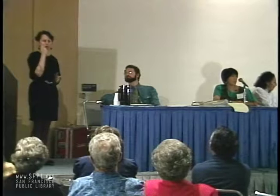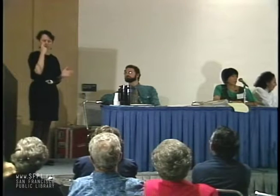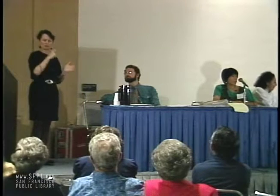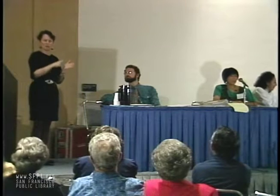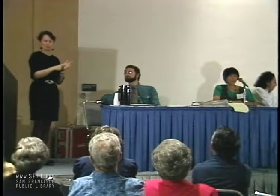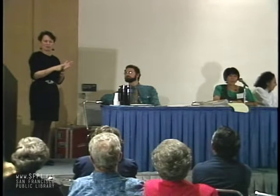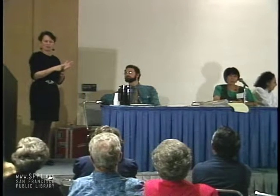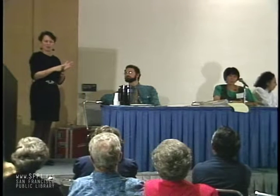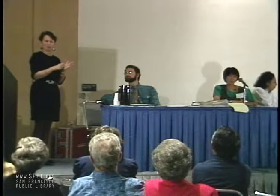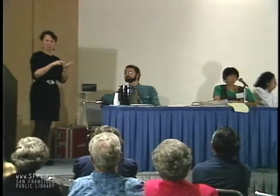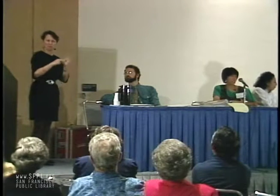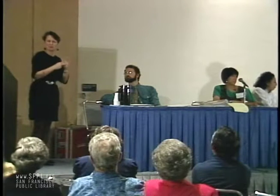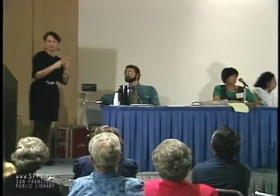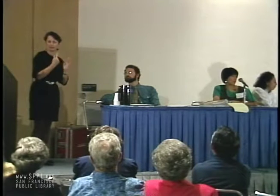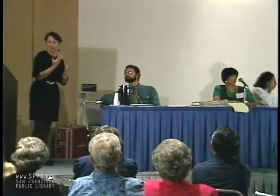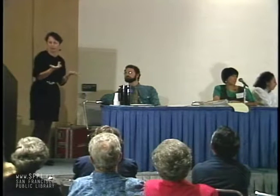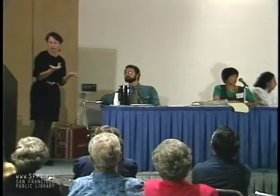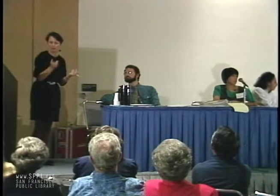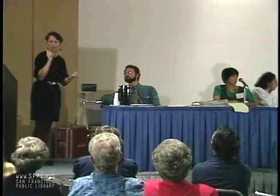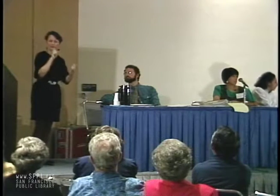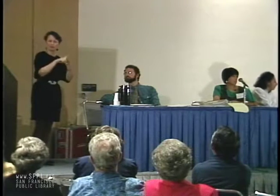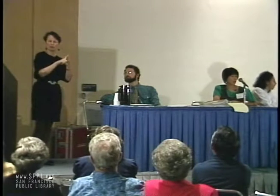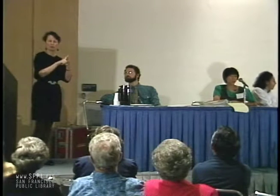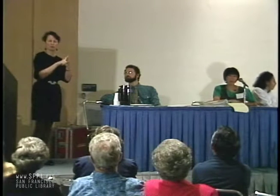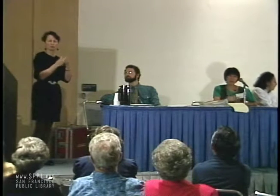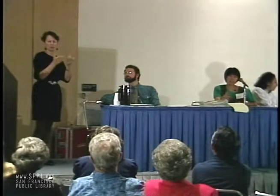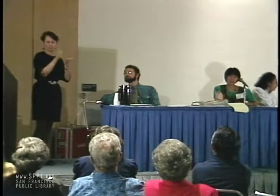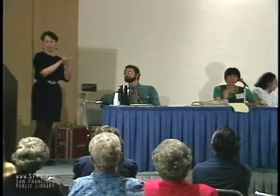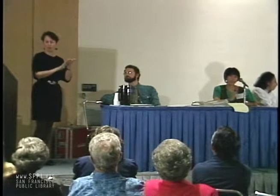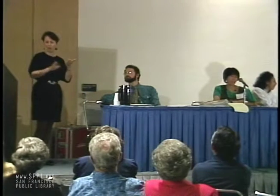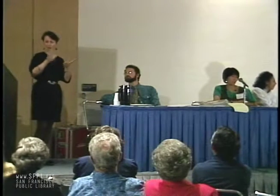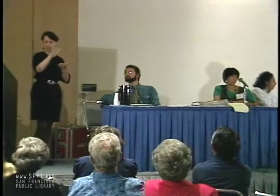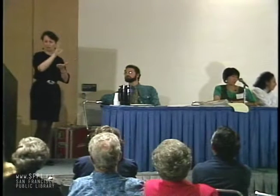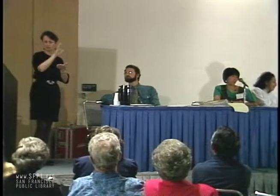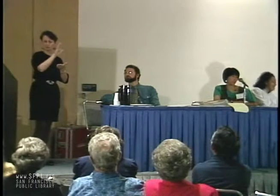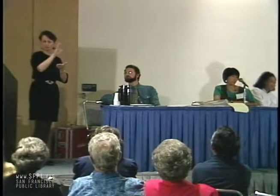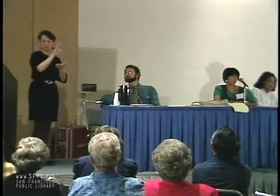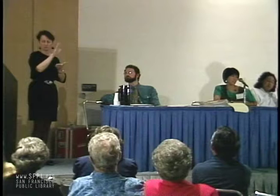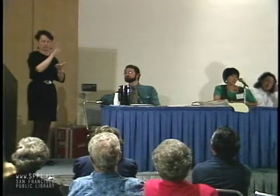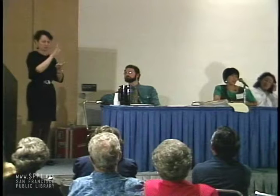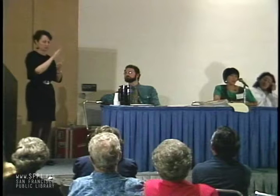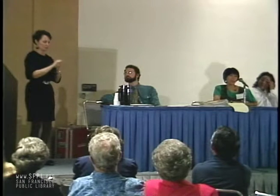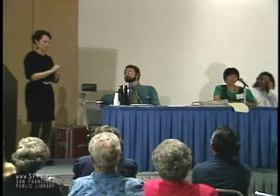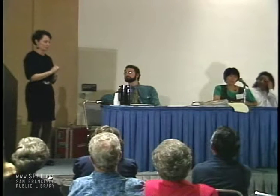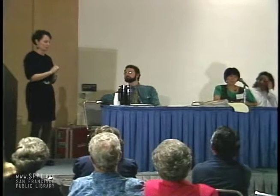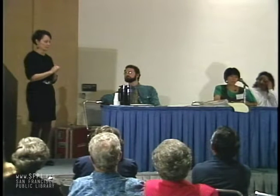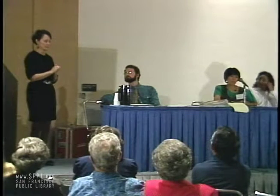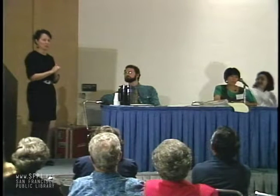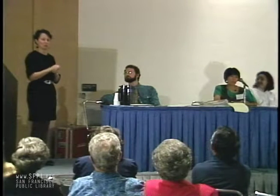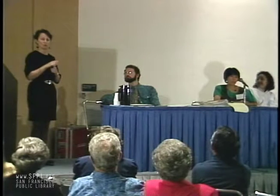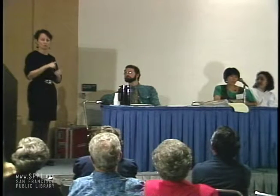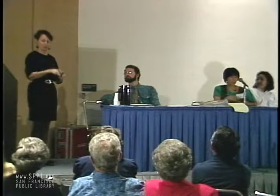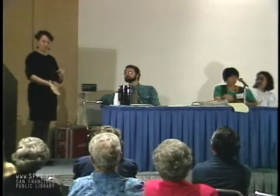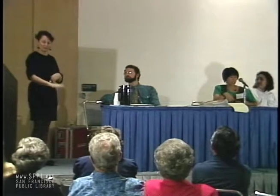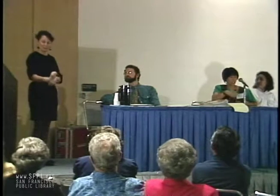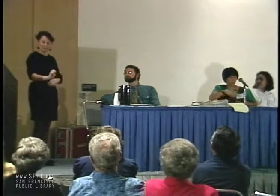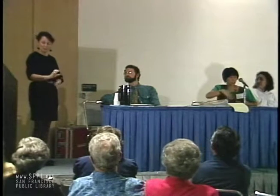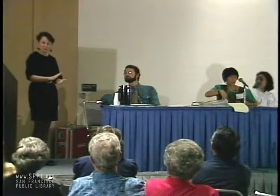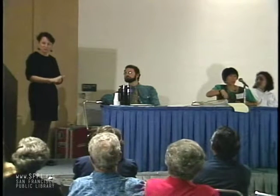meant until probably I was in college. Throughout my elementary school years, in the home environment, or actually in the community that